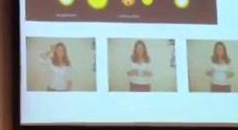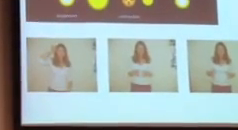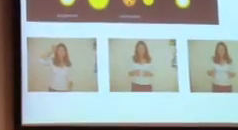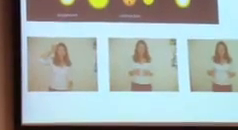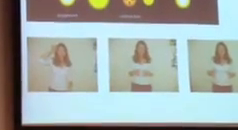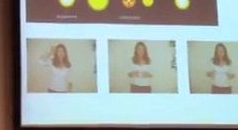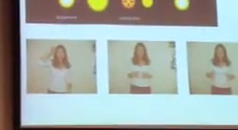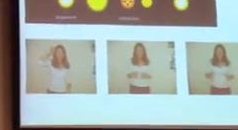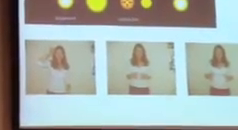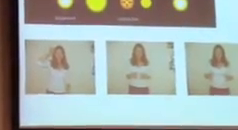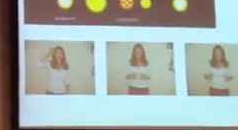rinker, was dead.